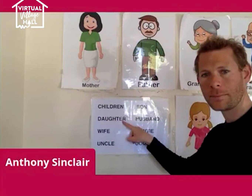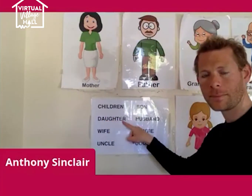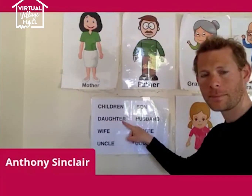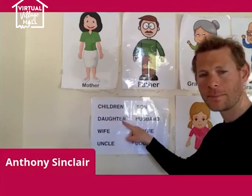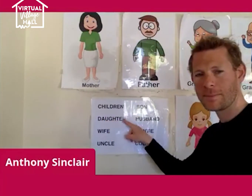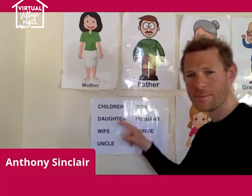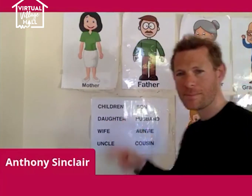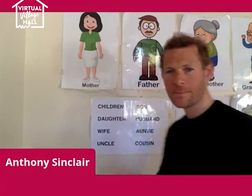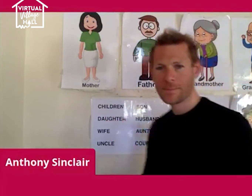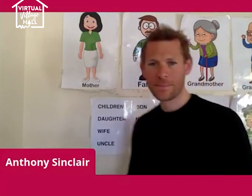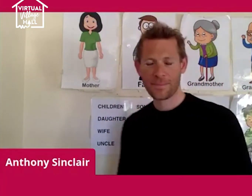Daughter.